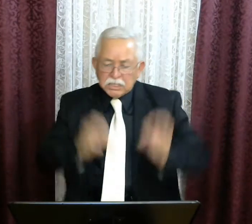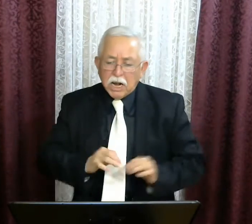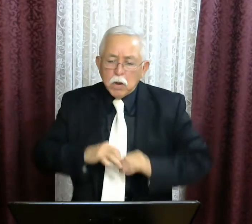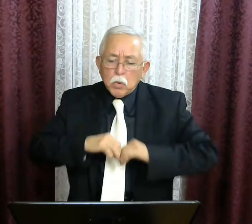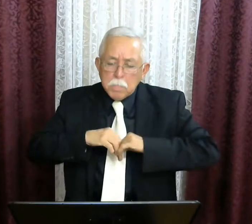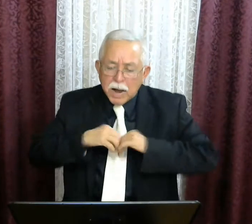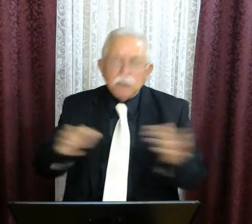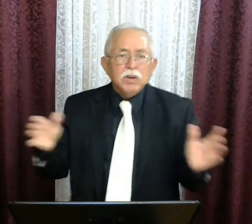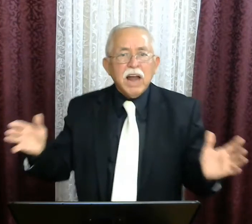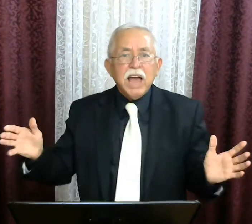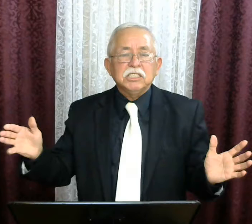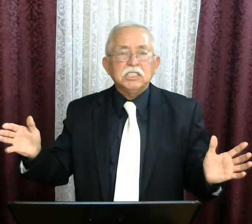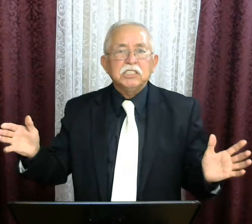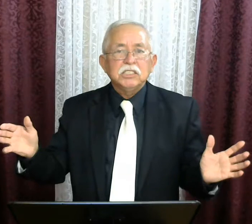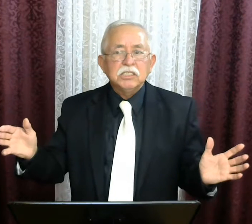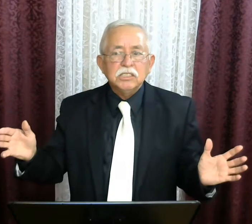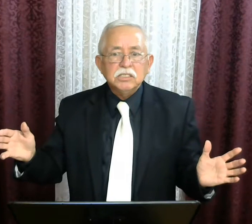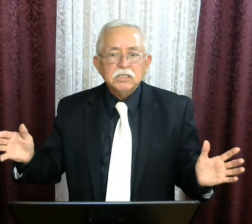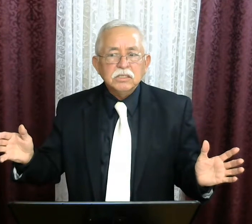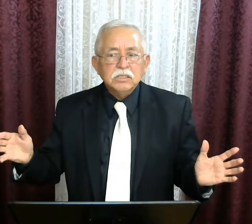we might realize.